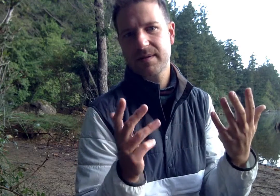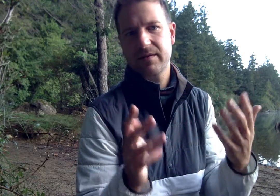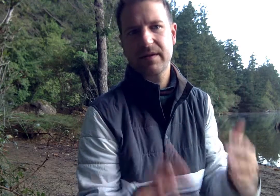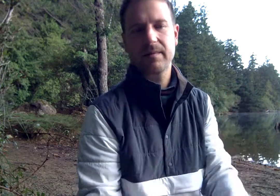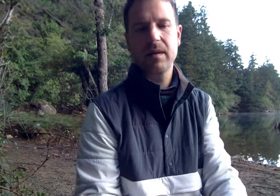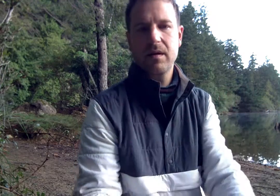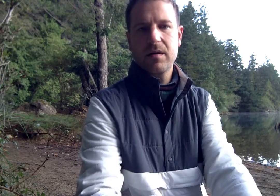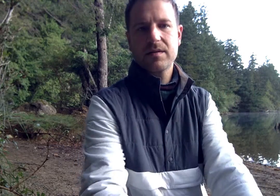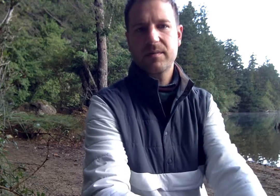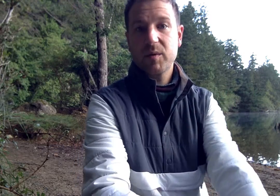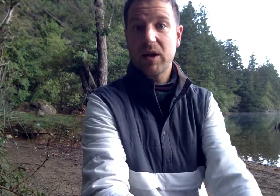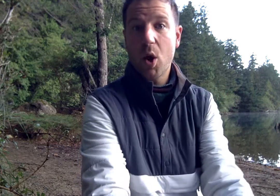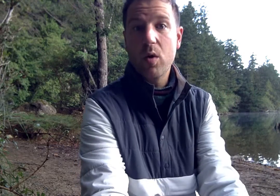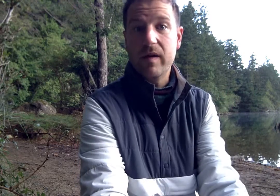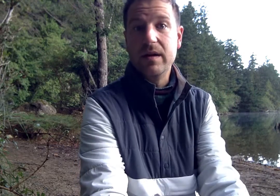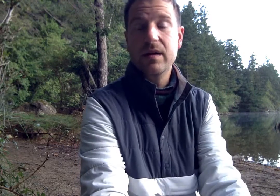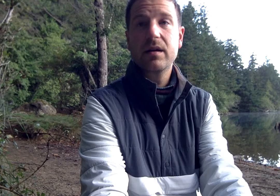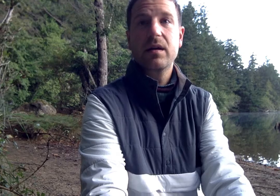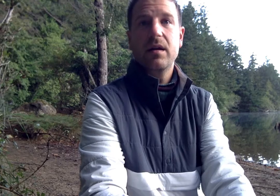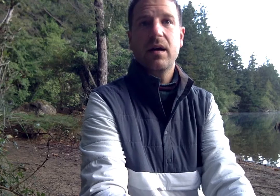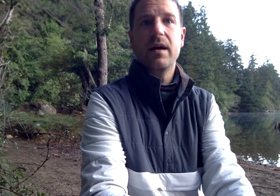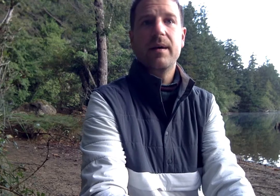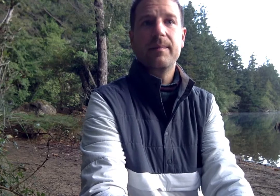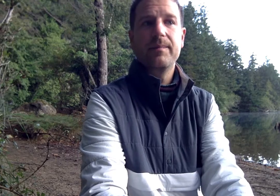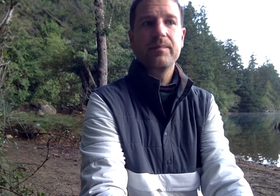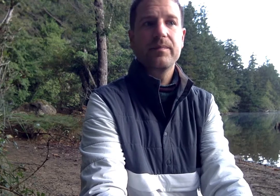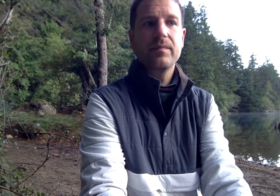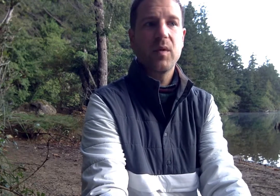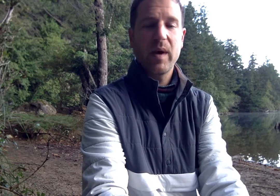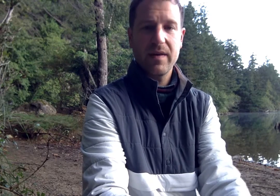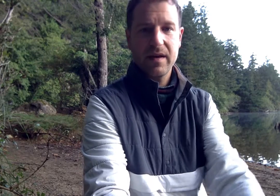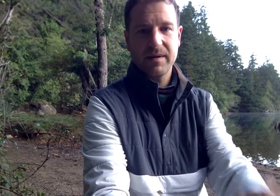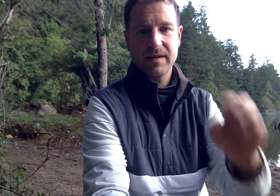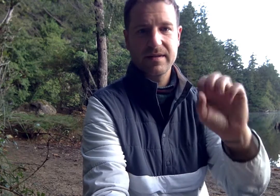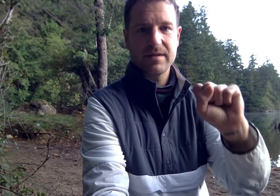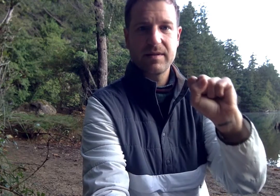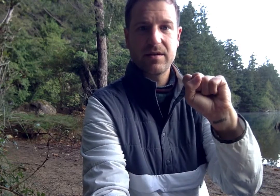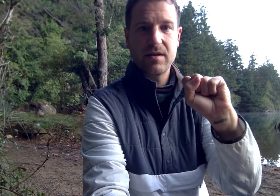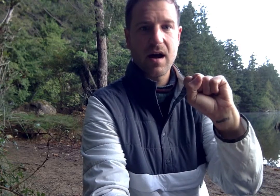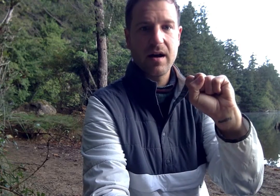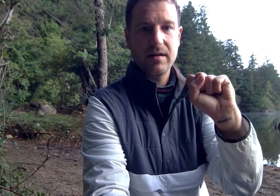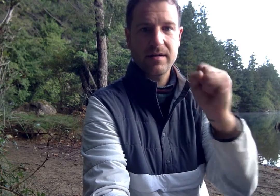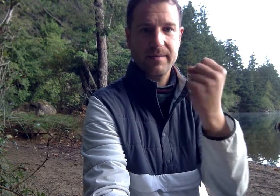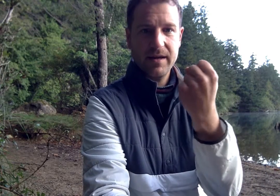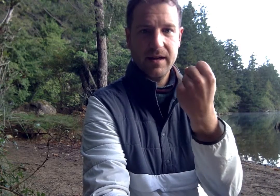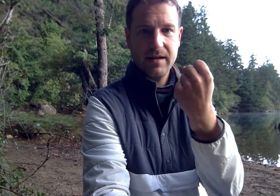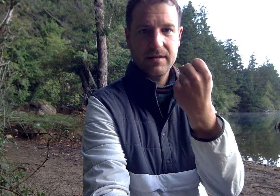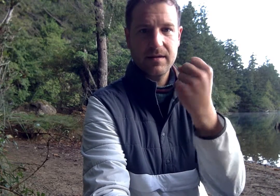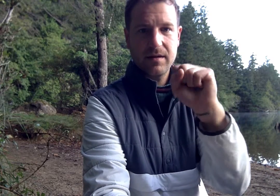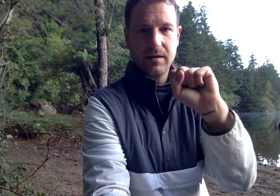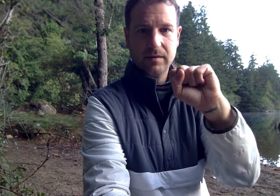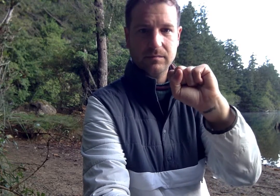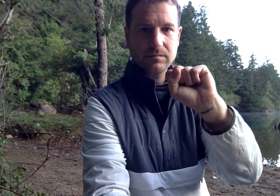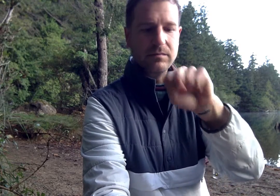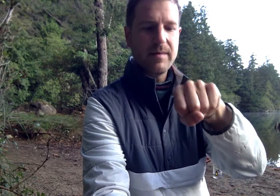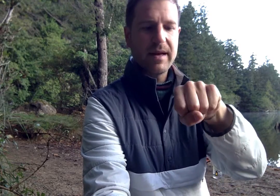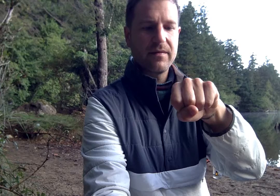everything. So, number one, COVID. Um, the way I think about this is with your non dominant hand you make a